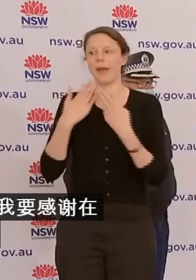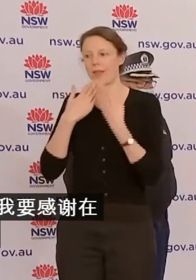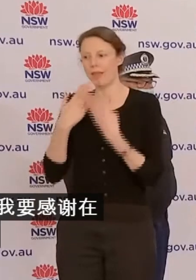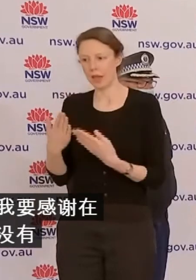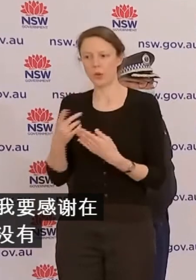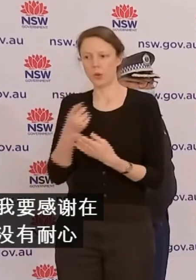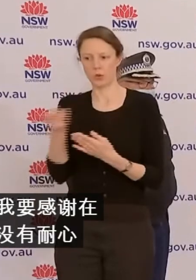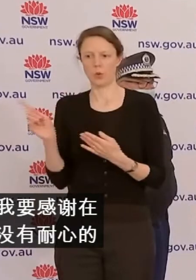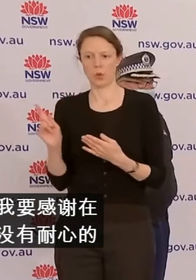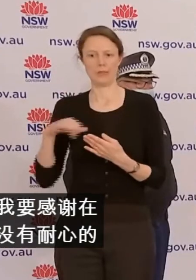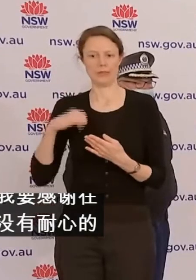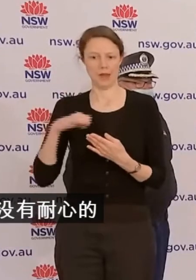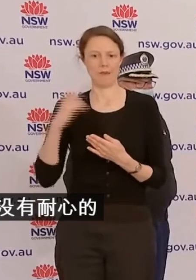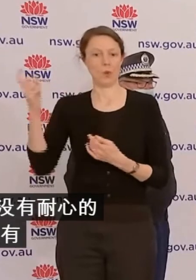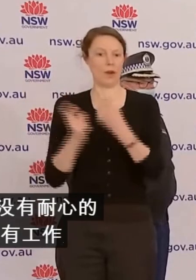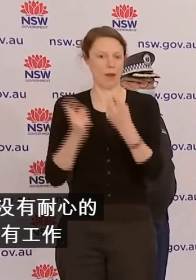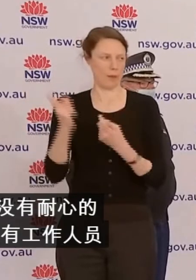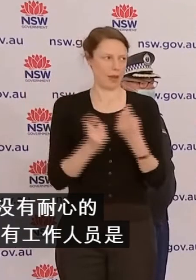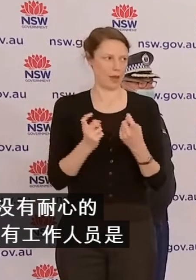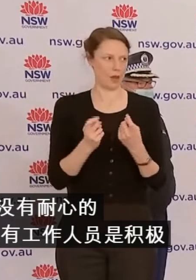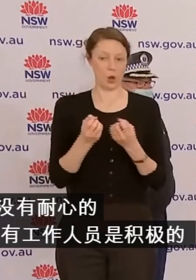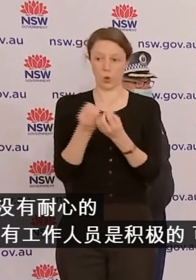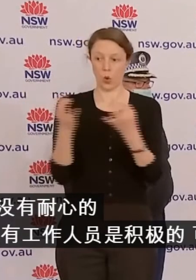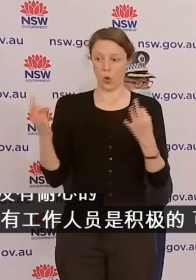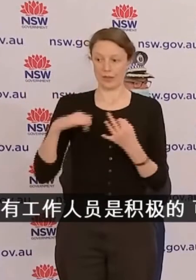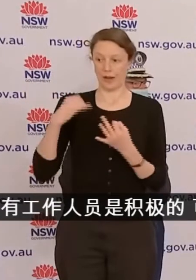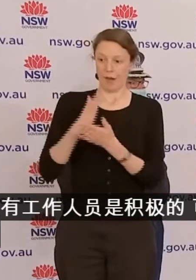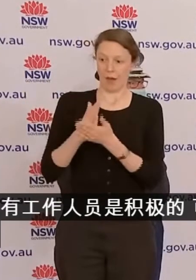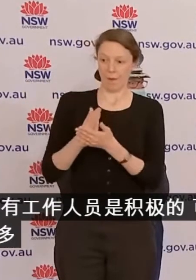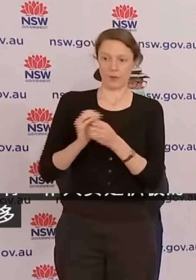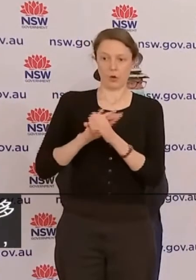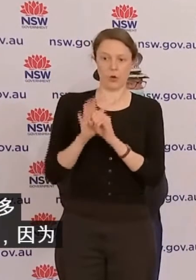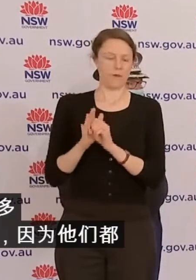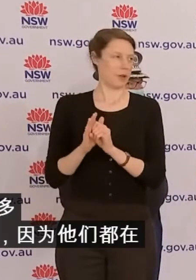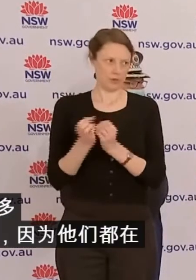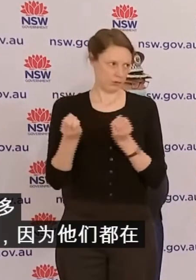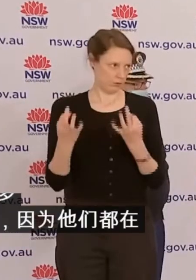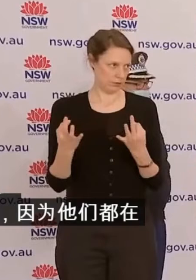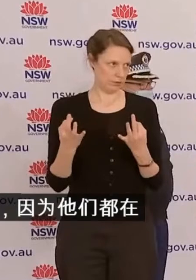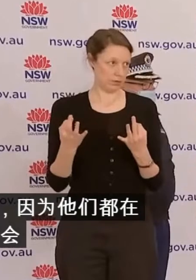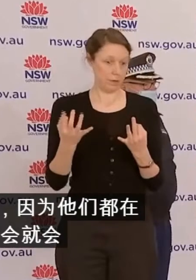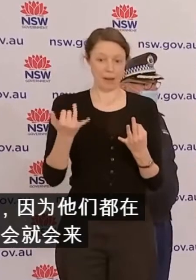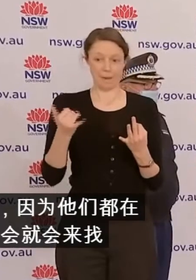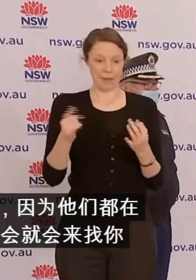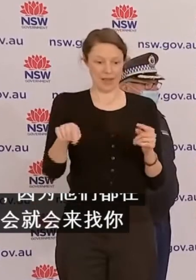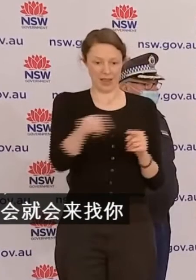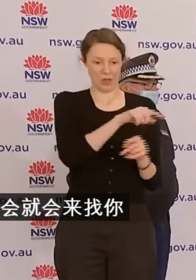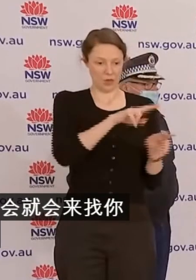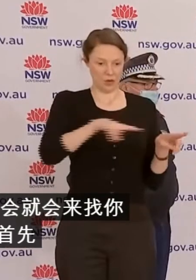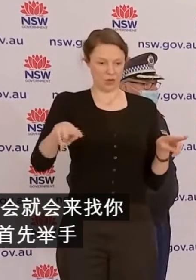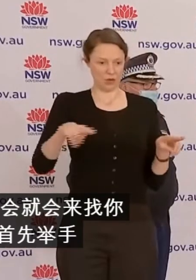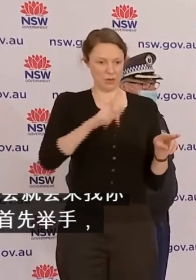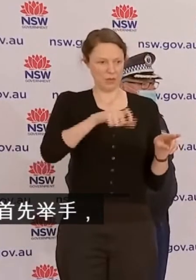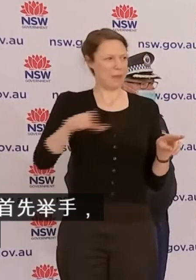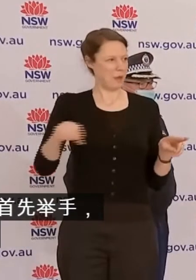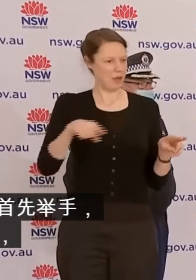working, but no staff are positive. It may be, though, that we'll have more patients that are positive because they're all interchanging. Can I come to you in a second, because Ursula